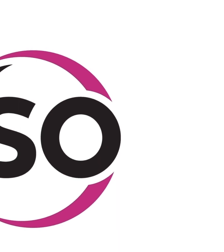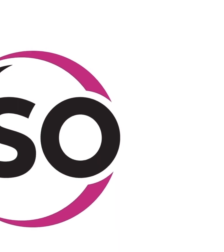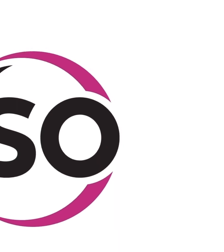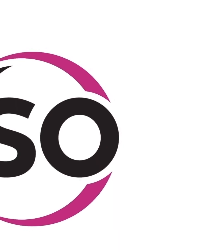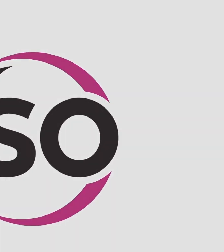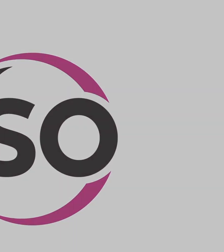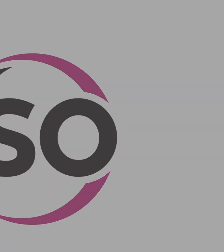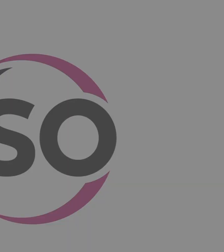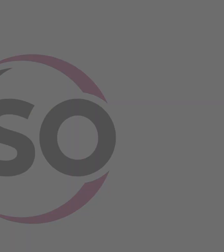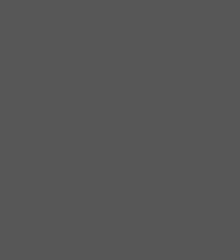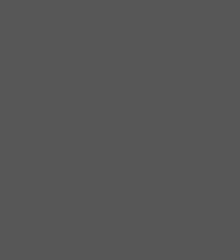VSO.